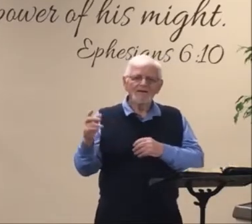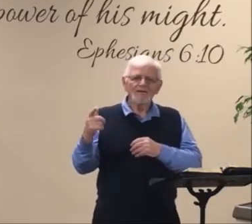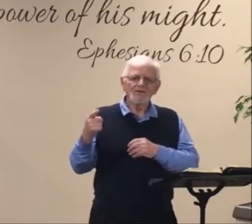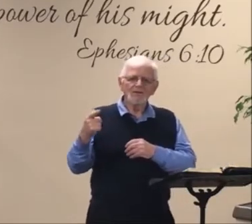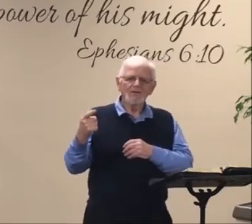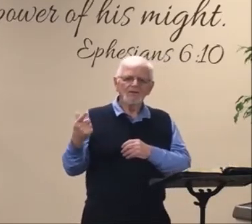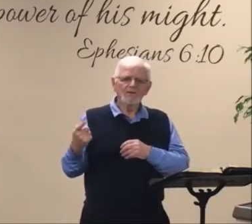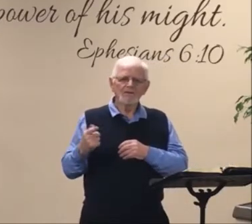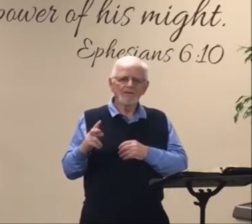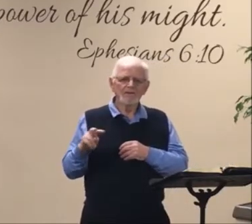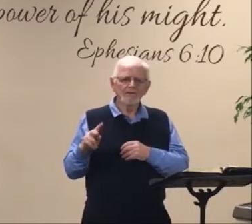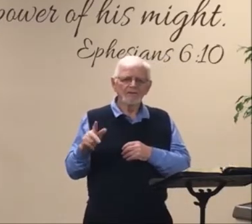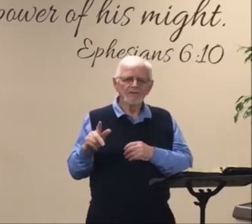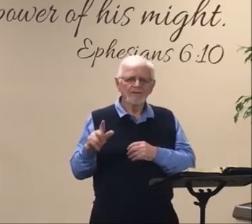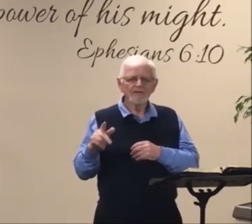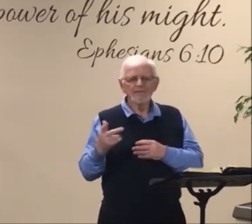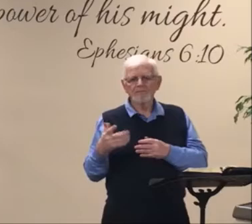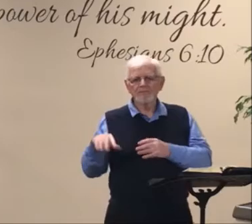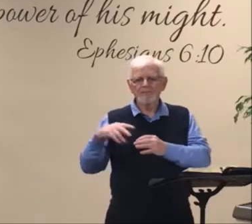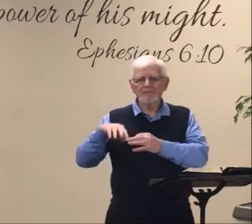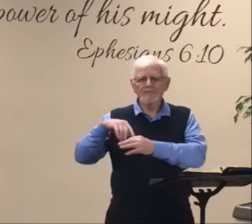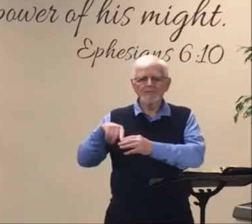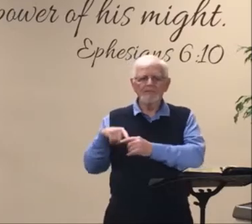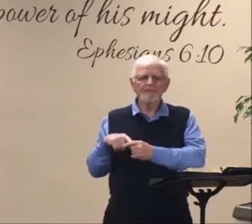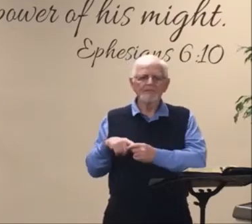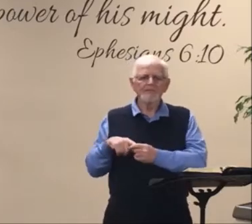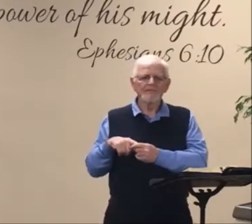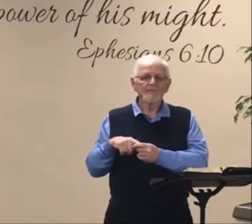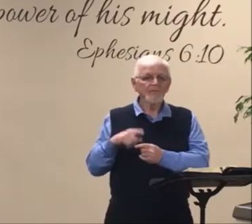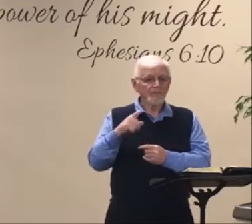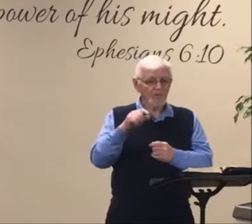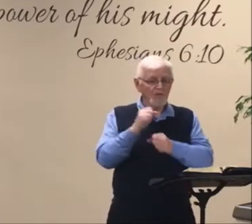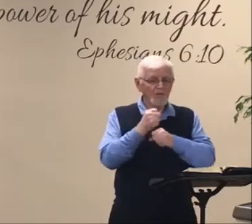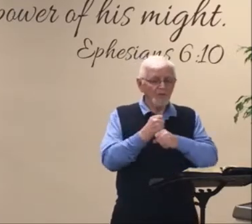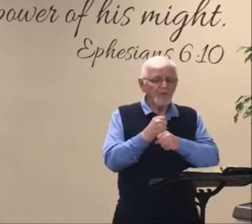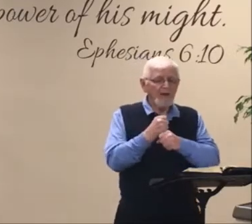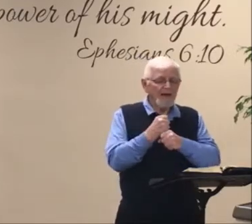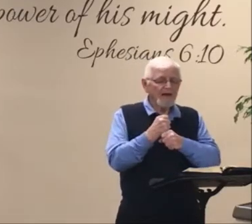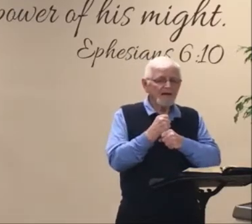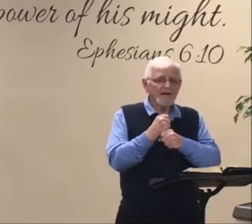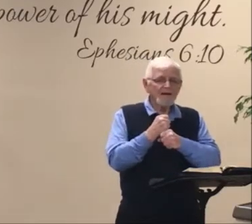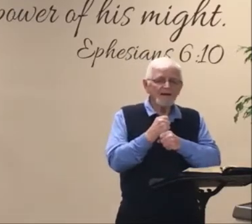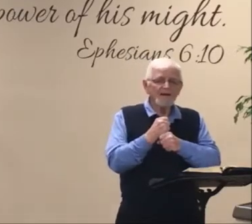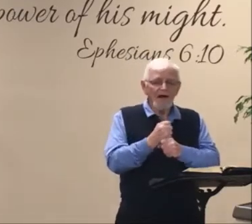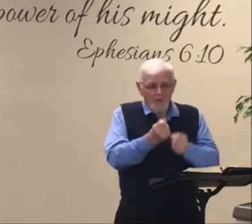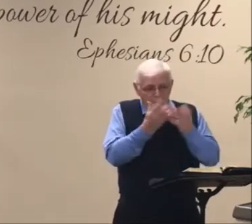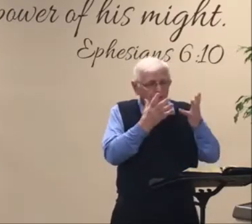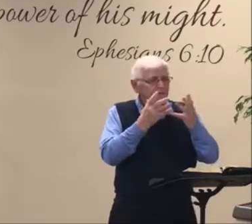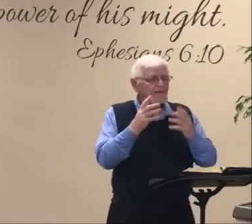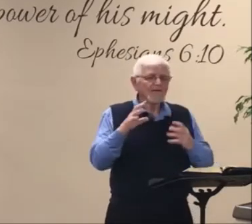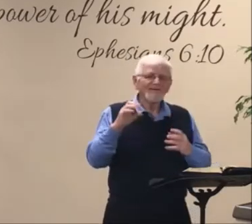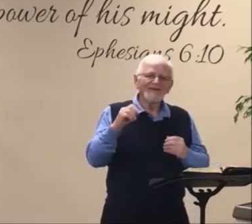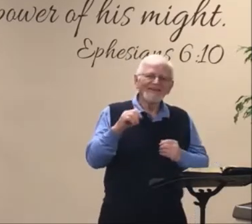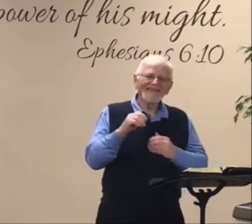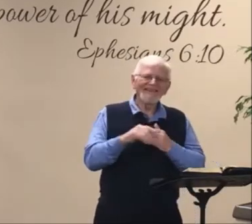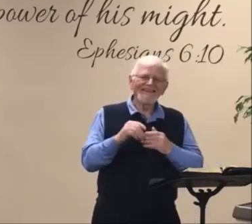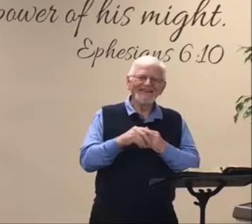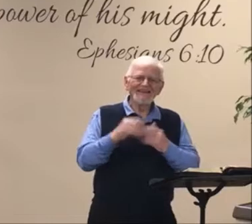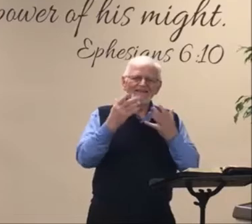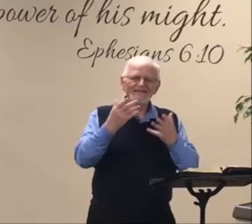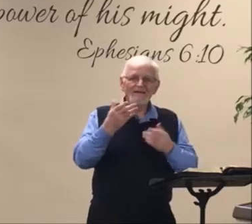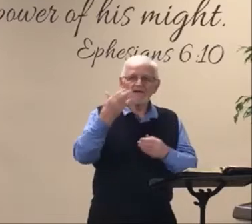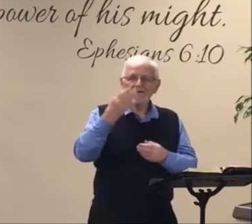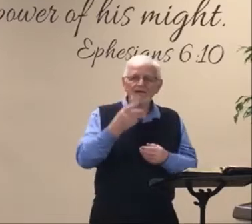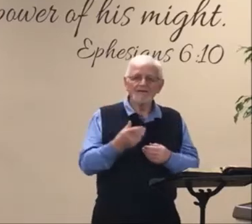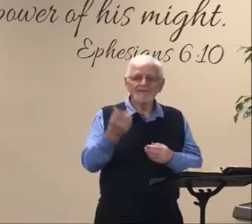21, 22, 23 in there somewhere, and you've made the, you know, man, I really blew $50. Thank God. Come forward to